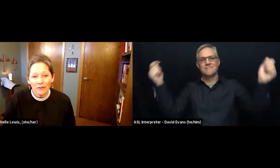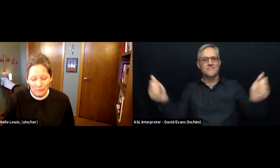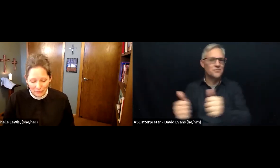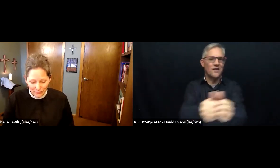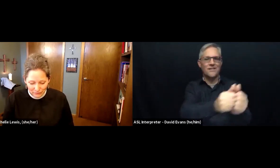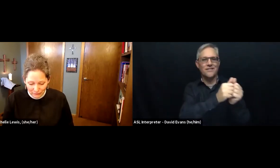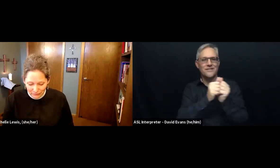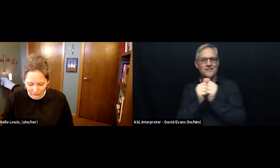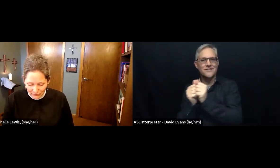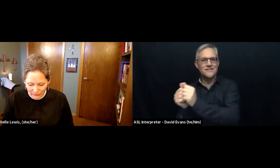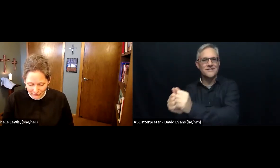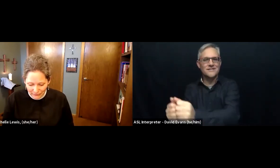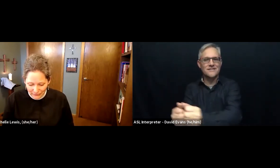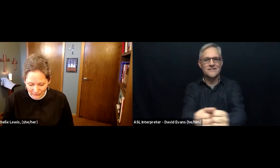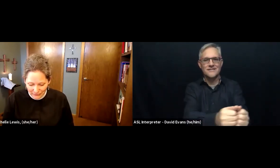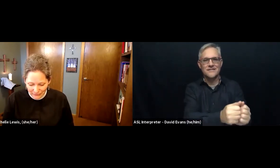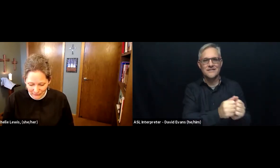together.